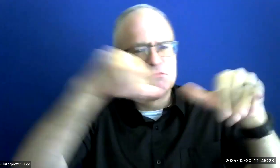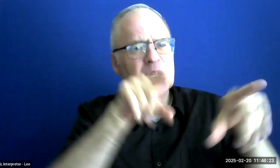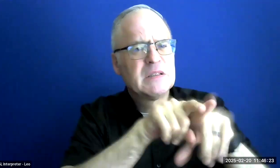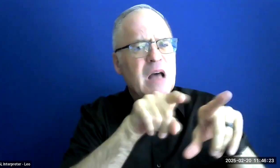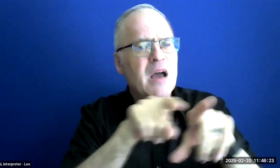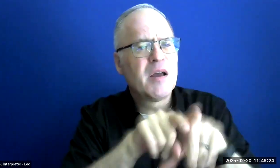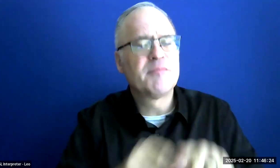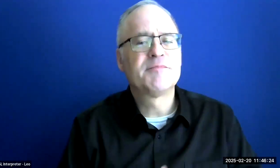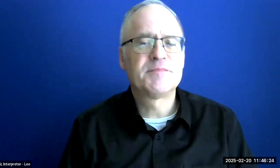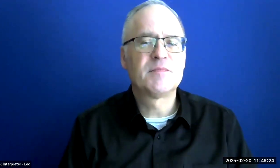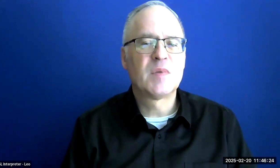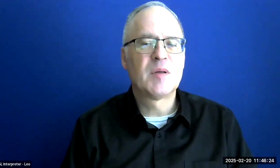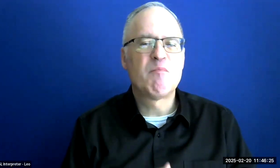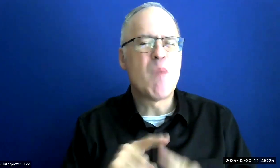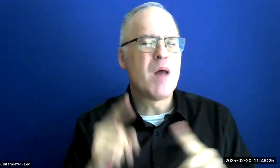board.